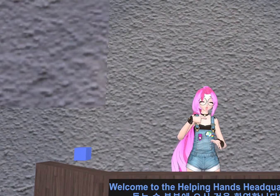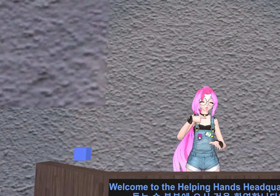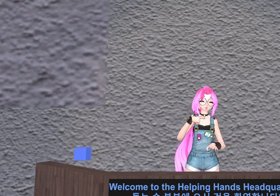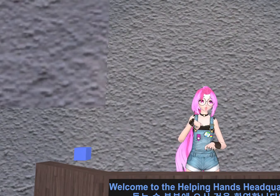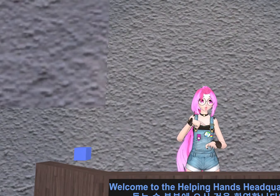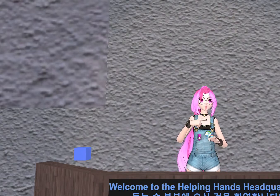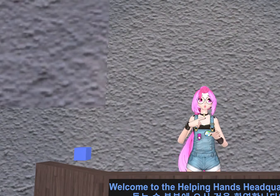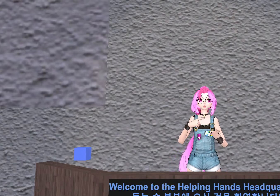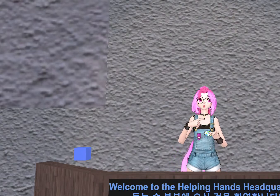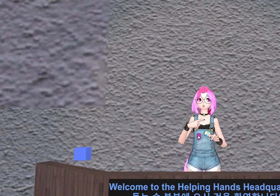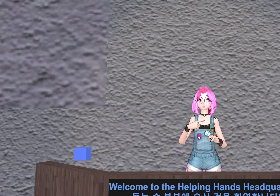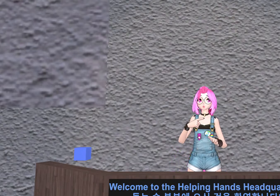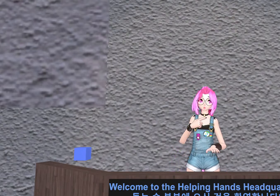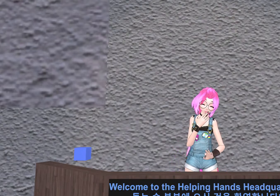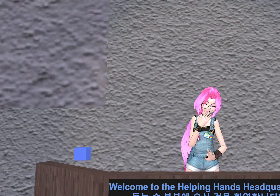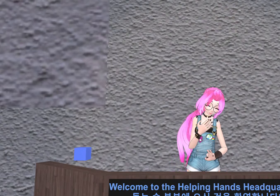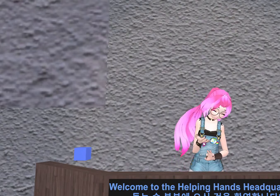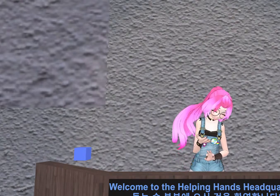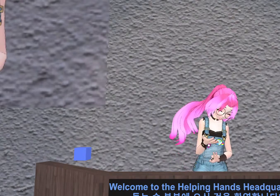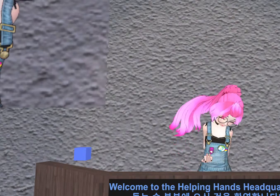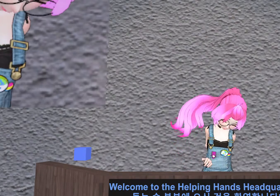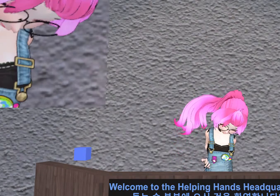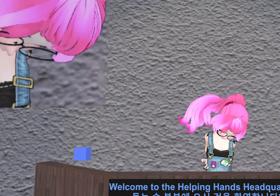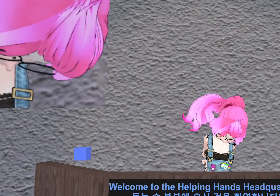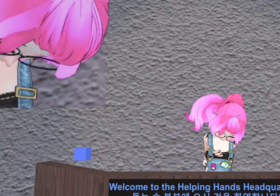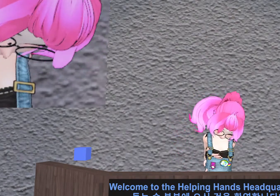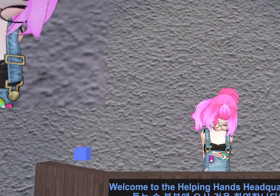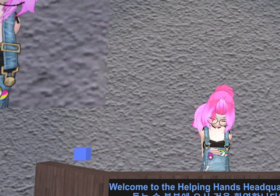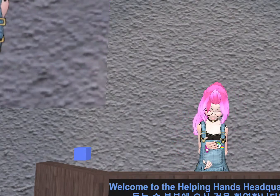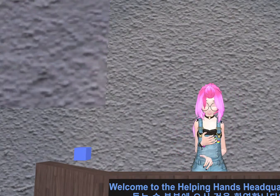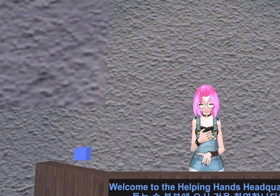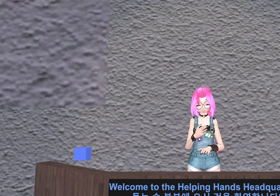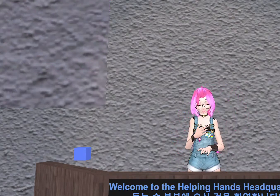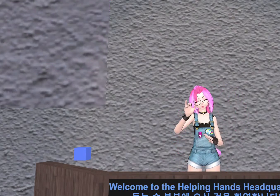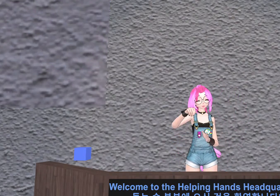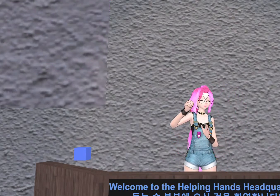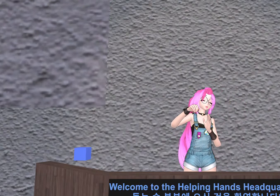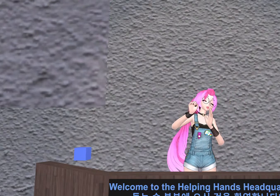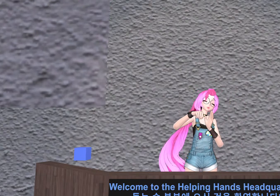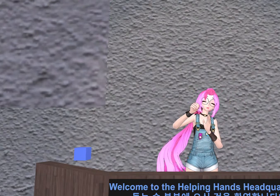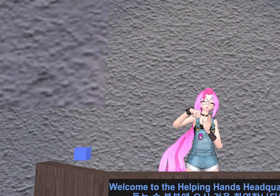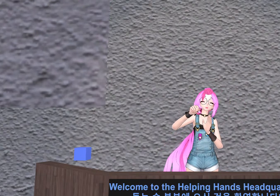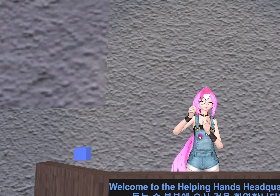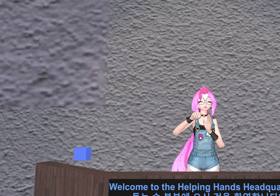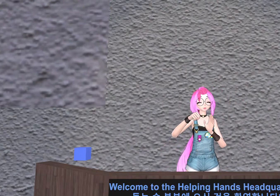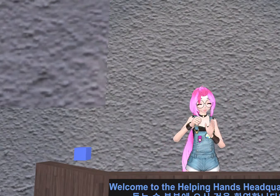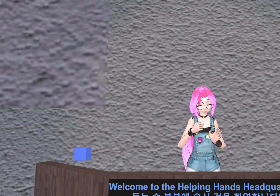Papa I'm T. Thank you. I couldn't do that for much longer.